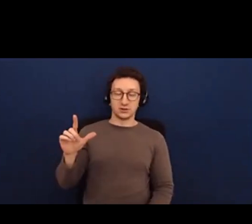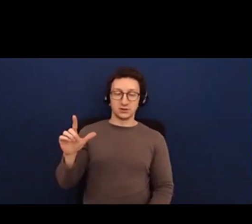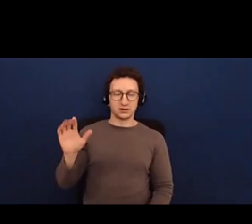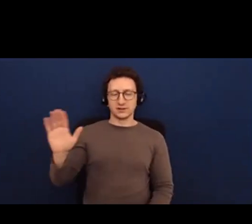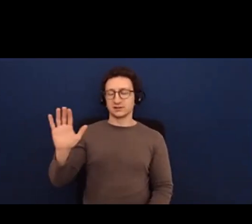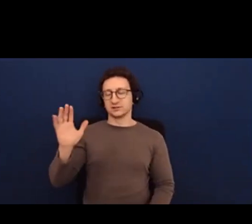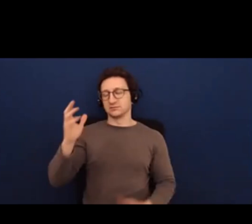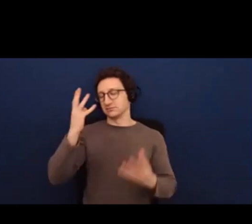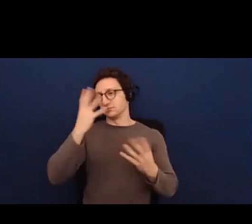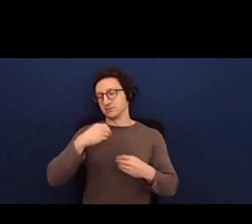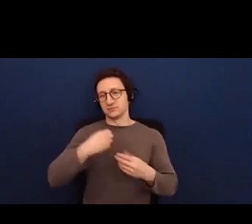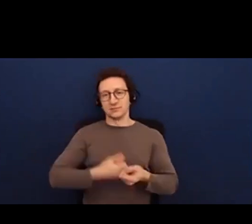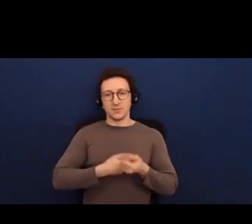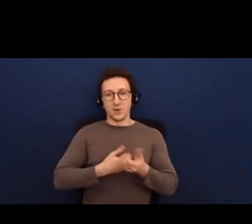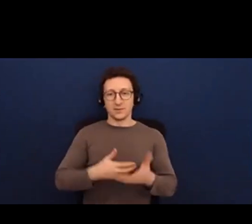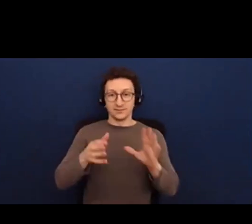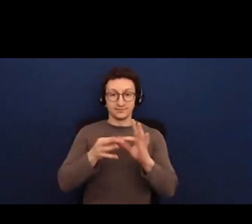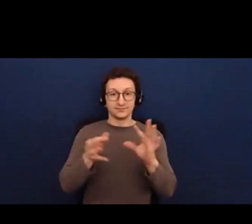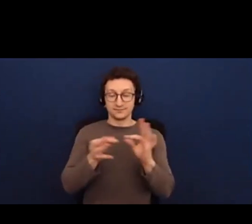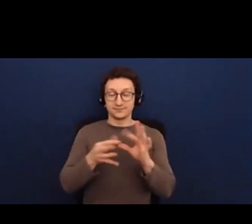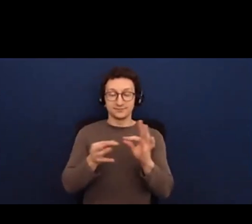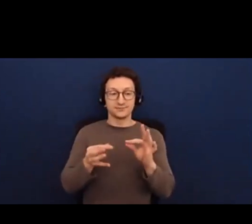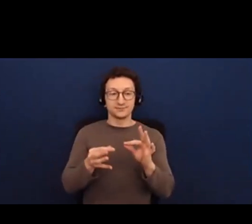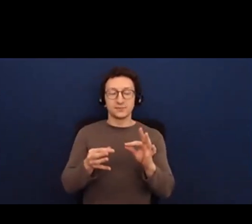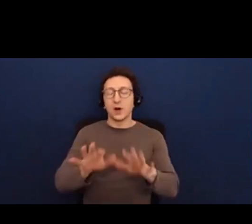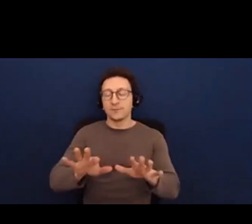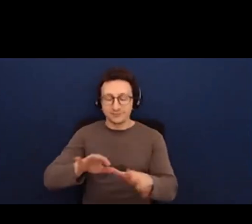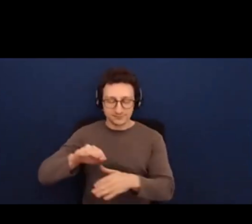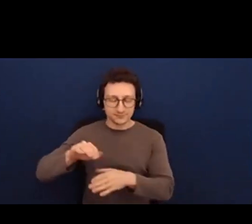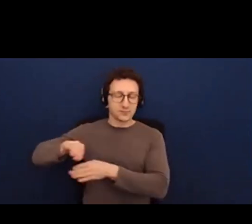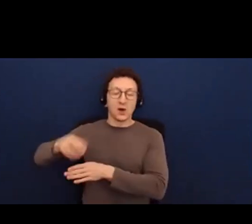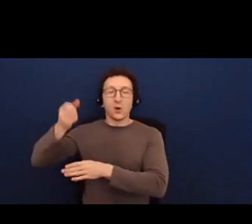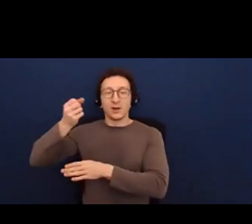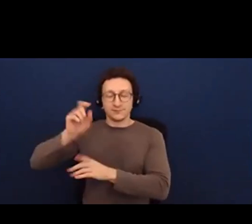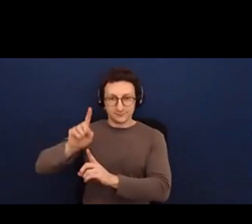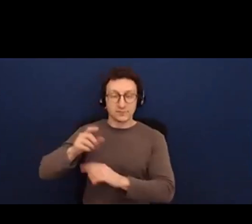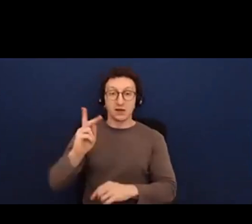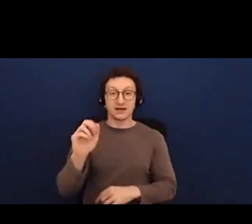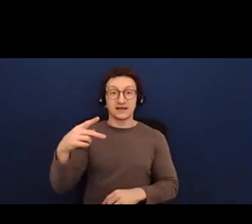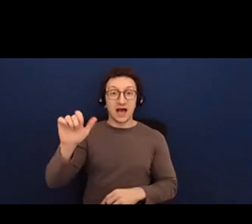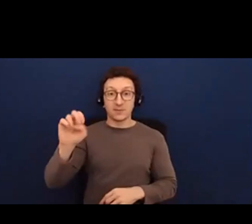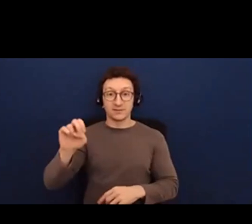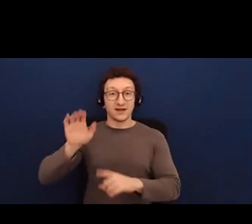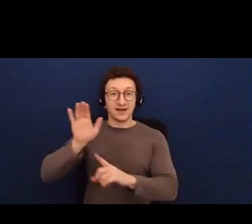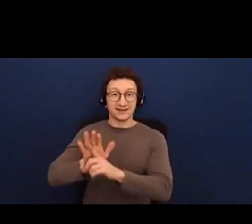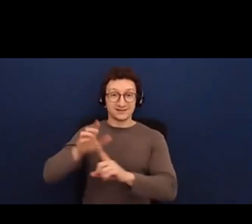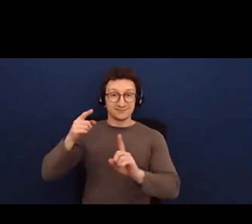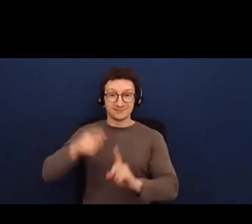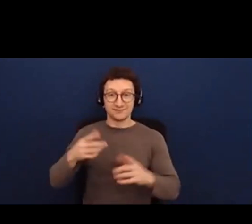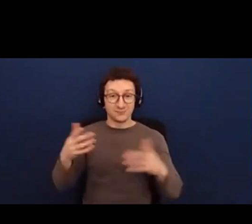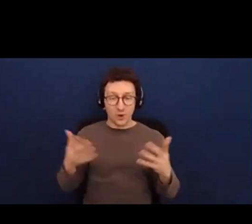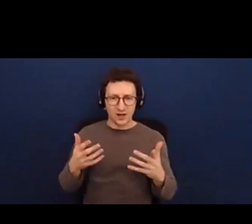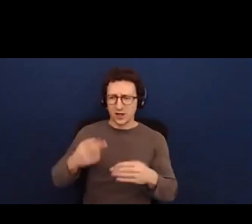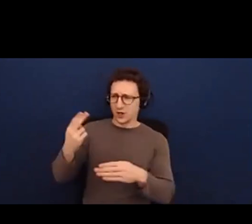wonderful, wonderful poem, Kaplan is saying, you understand what's happening here. Kaplan is saying, pray from Emerson